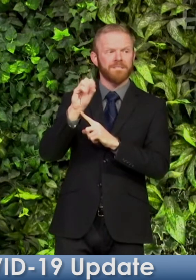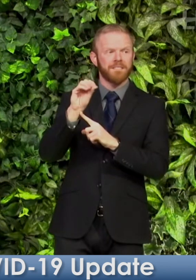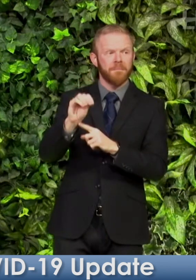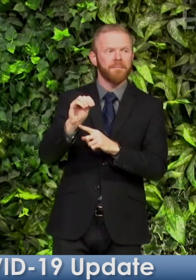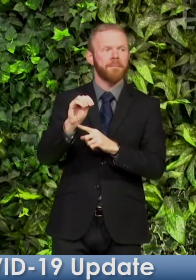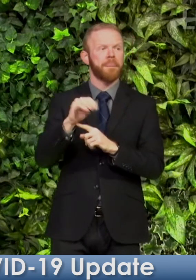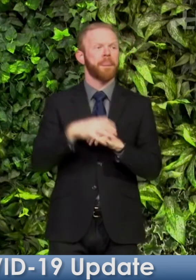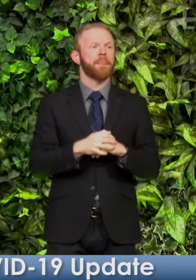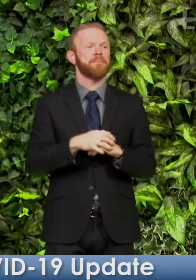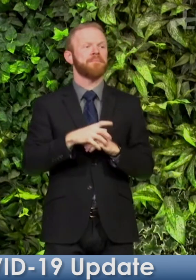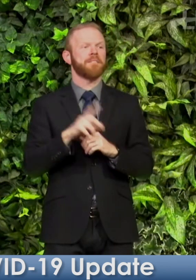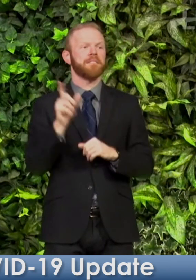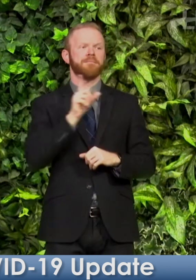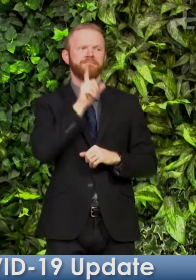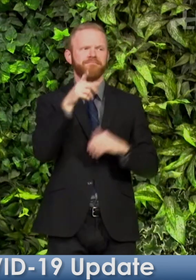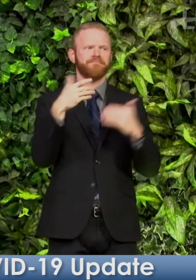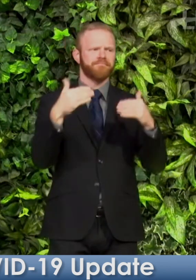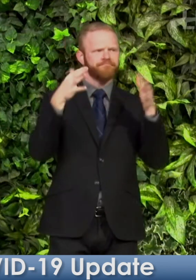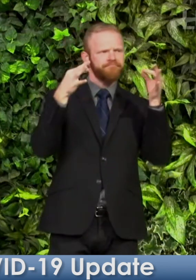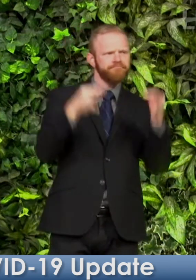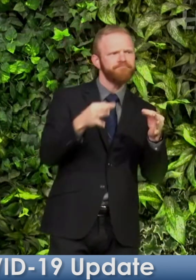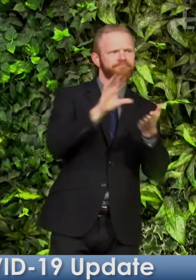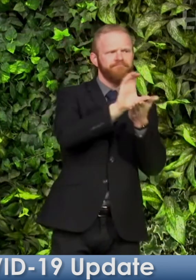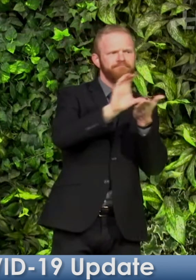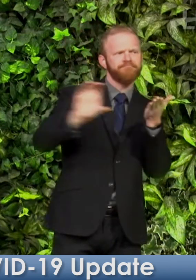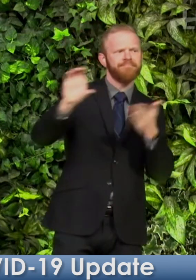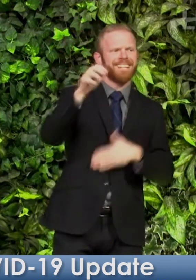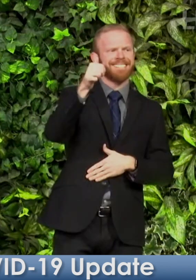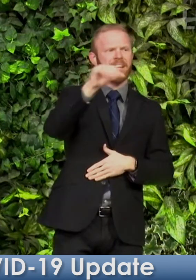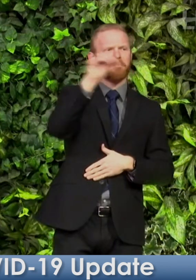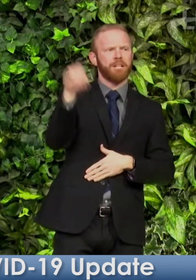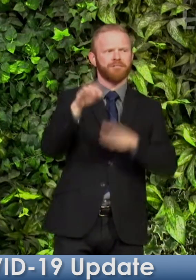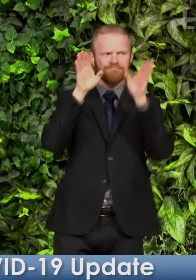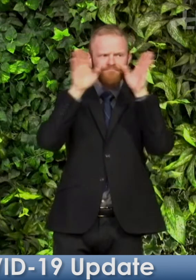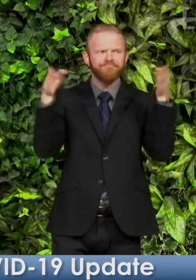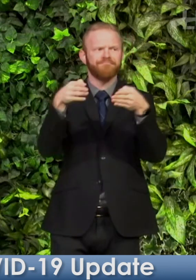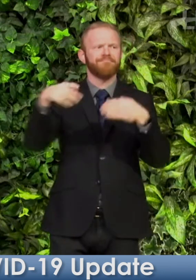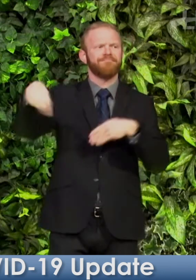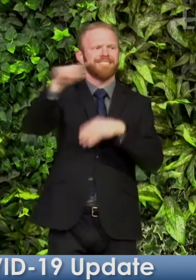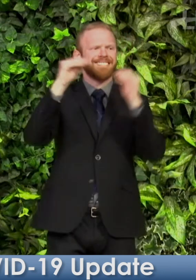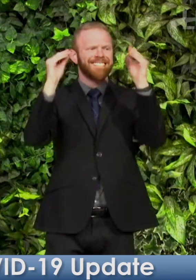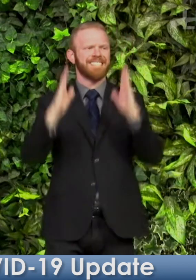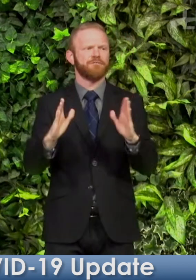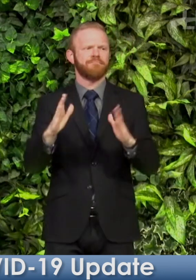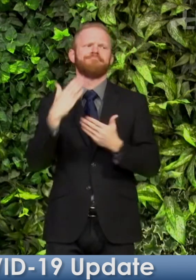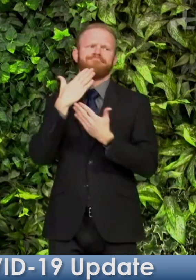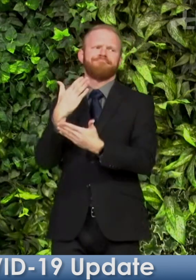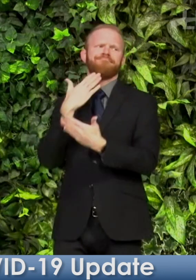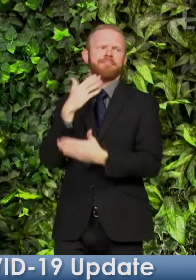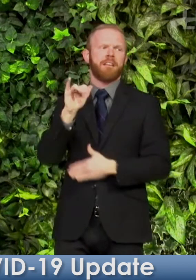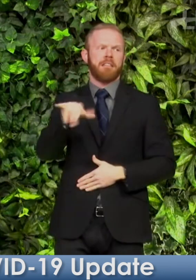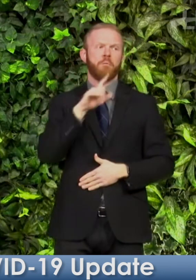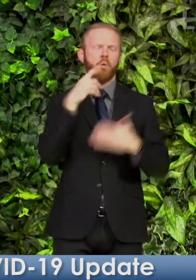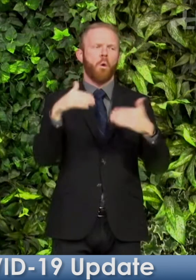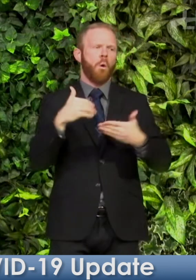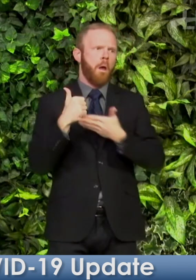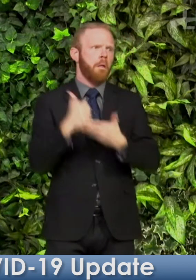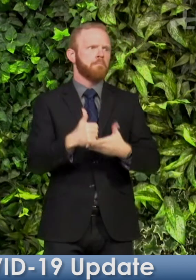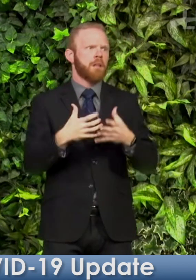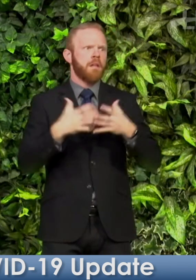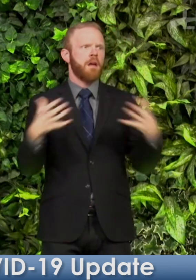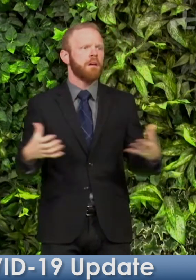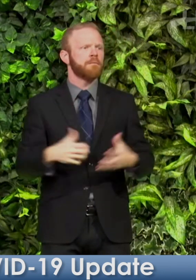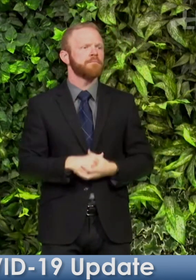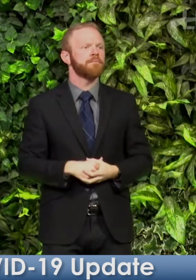of the doses to our teachers. And that's going to be a huge help as LA County begins also vaccinating